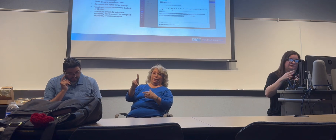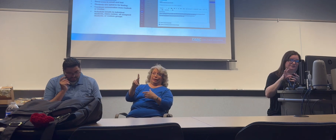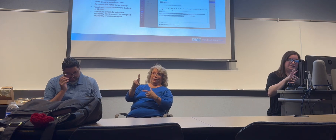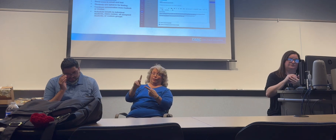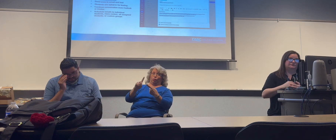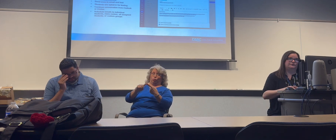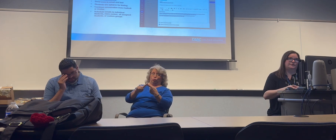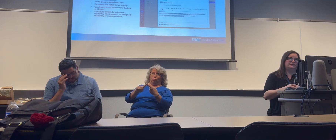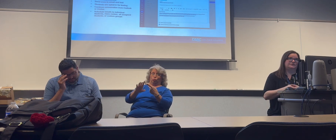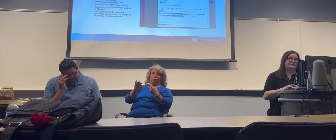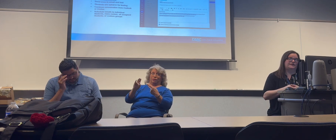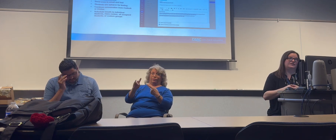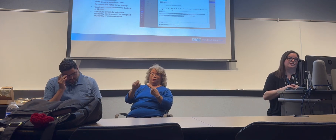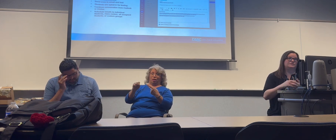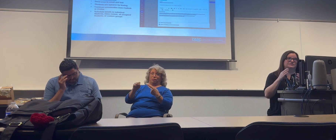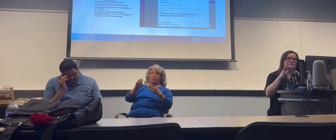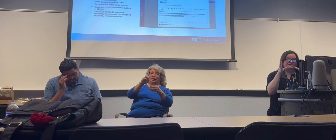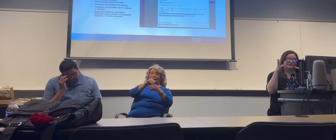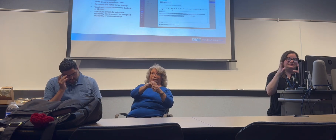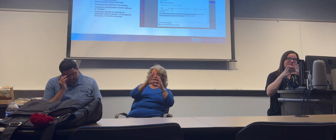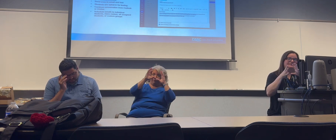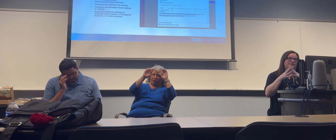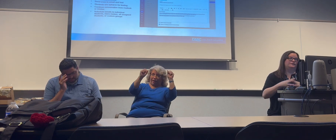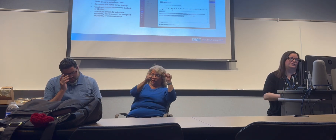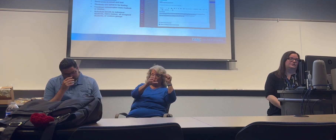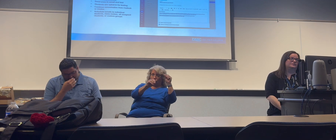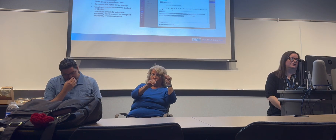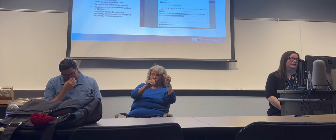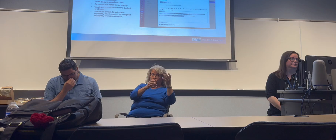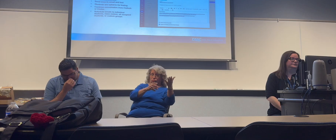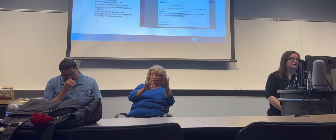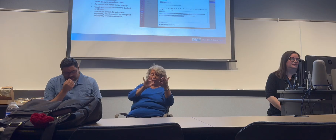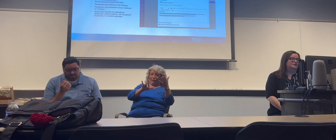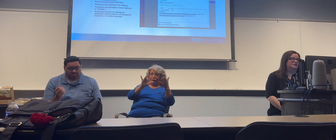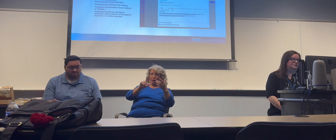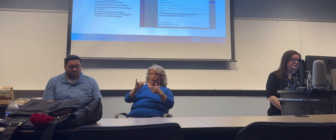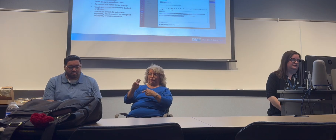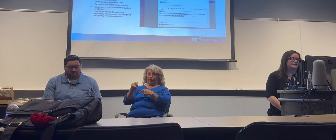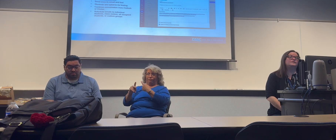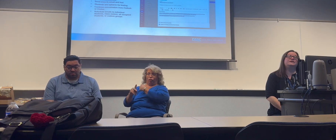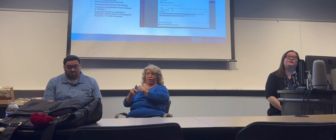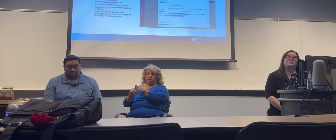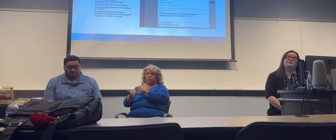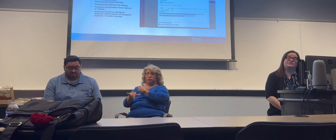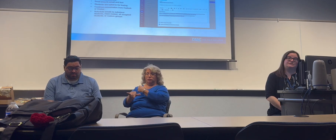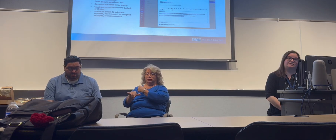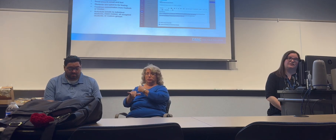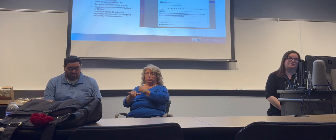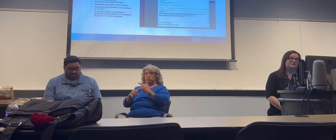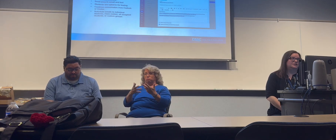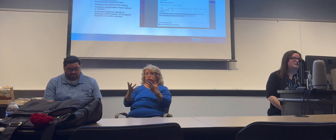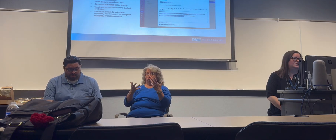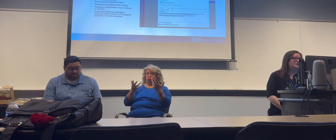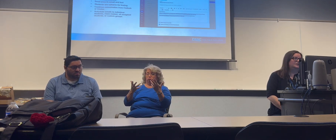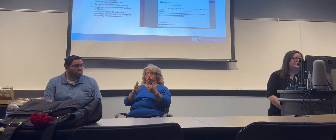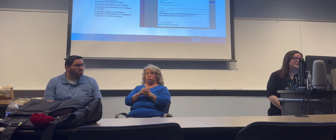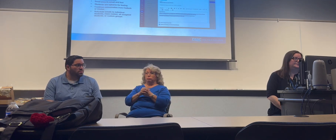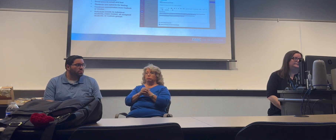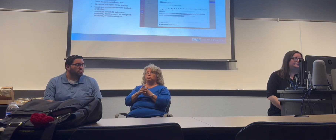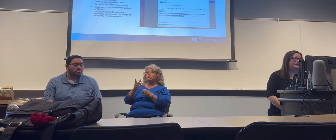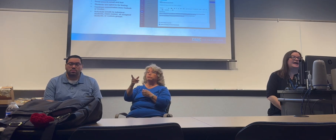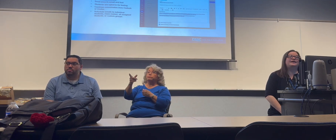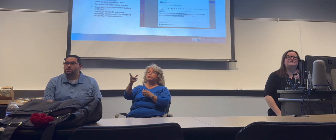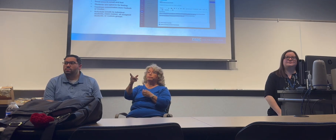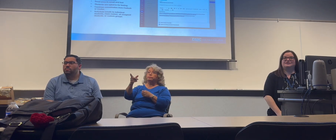and then, from in Viking Go, so it's at least there for you to click on, and for the students to click